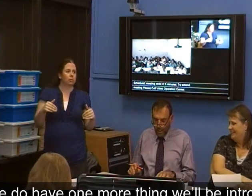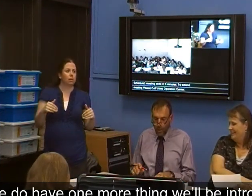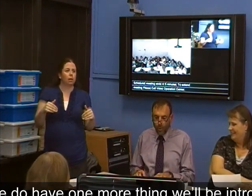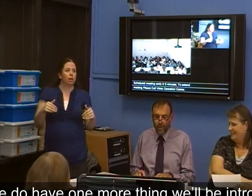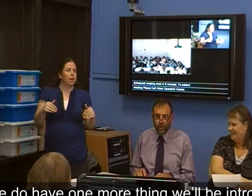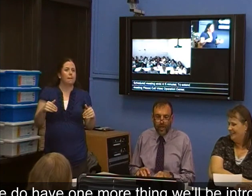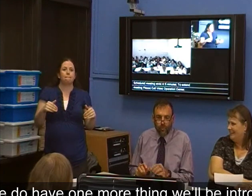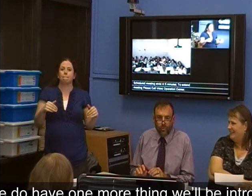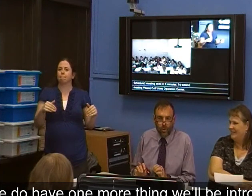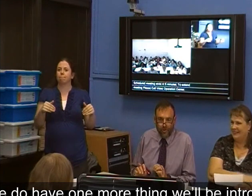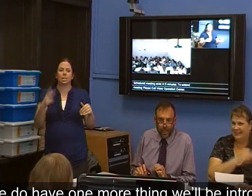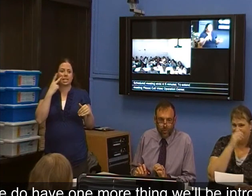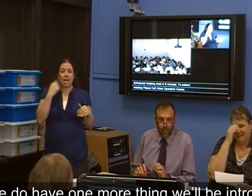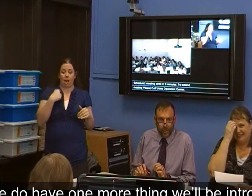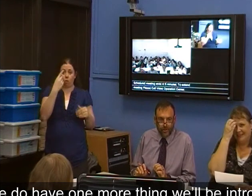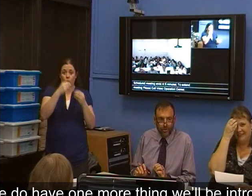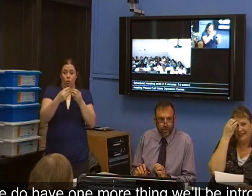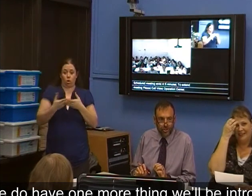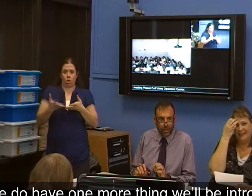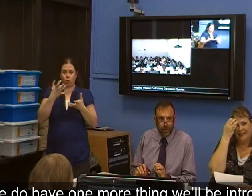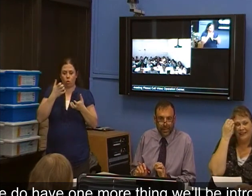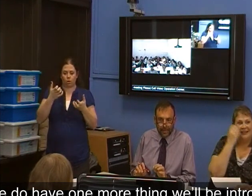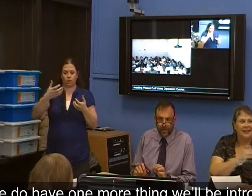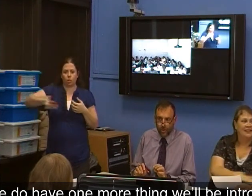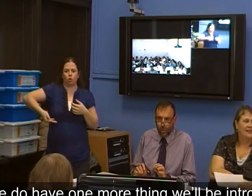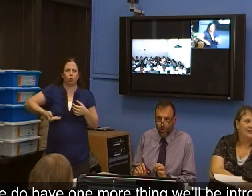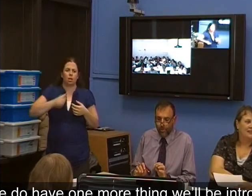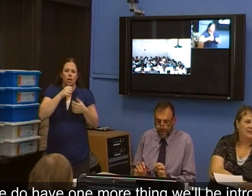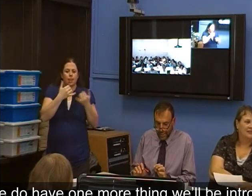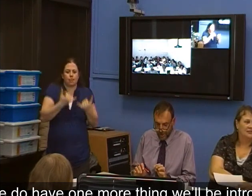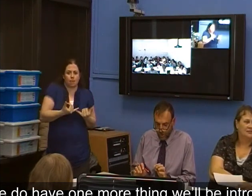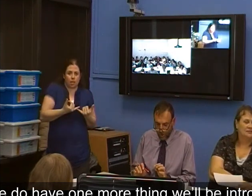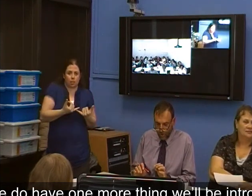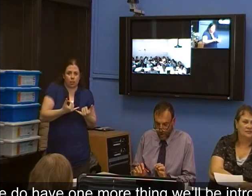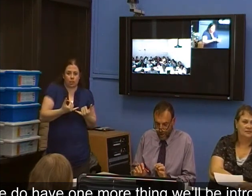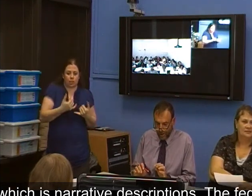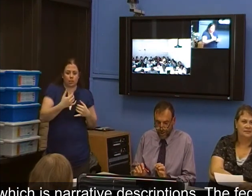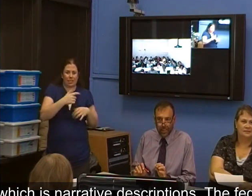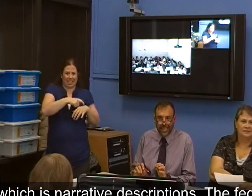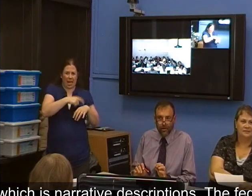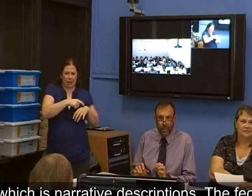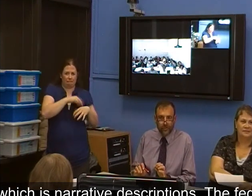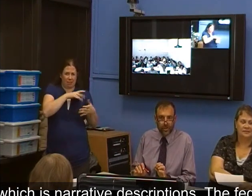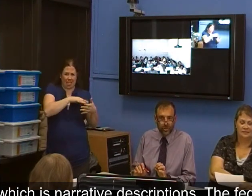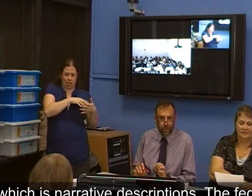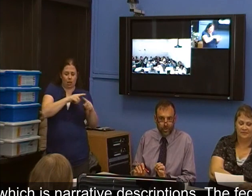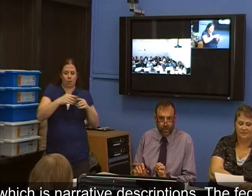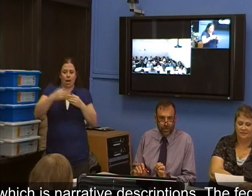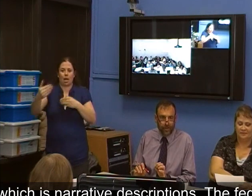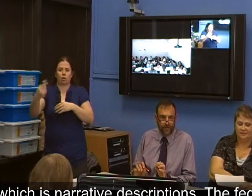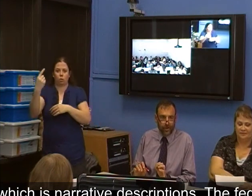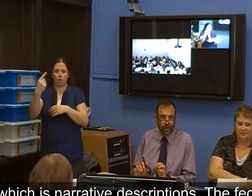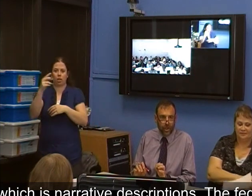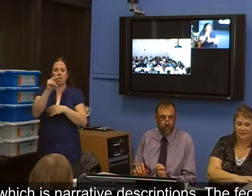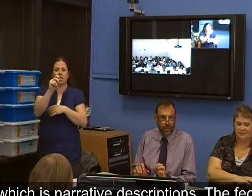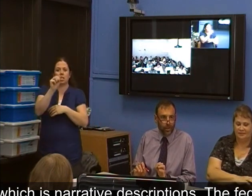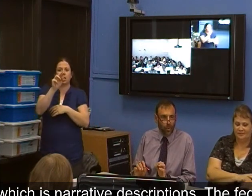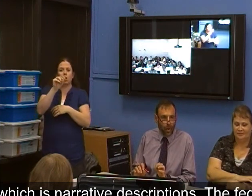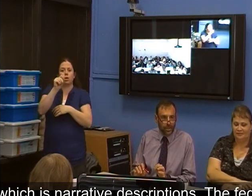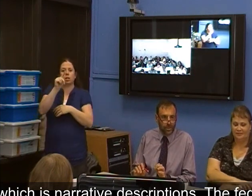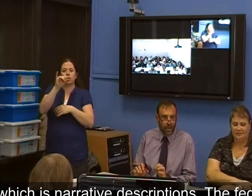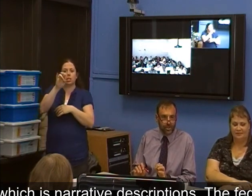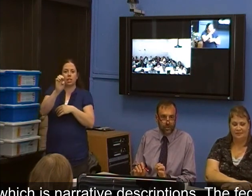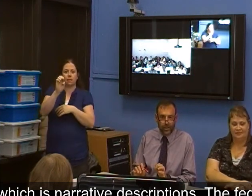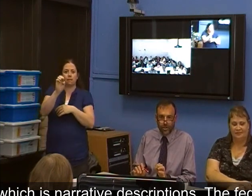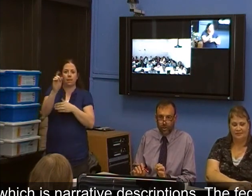We do have one more thing we'll be introducing, not this quarter, but the next quarter, which is narrative descriptions. The federal government wants us